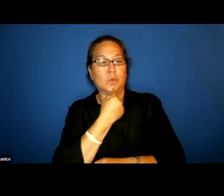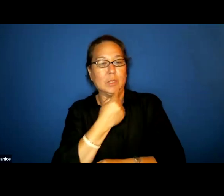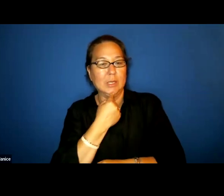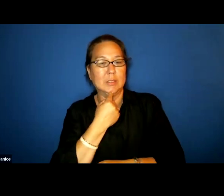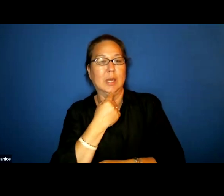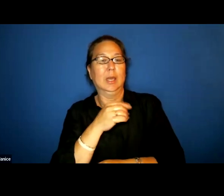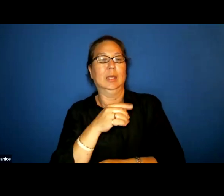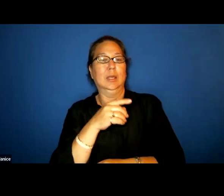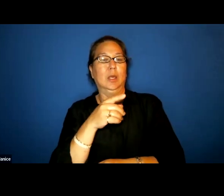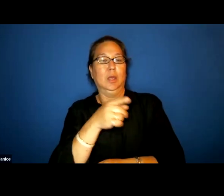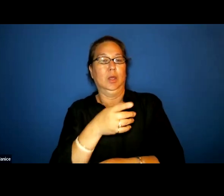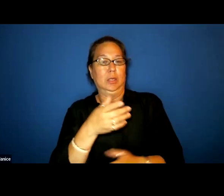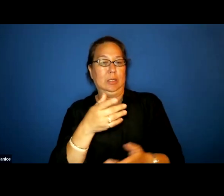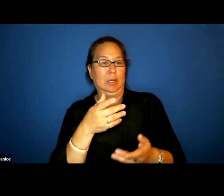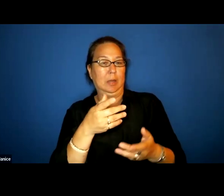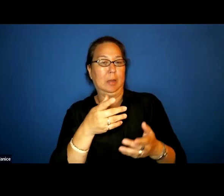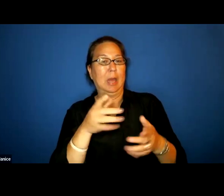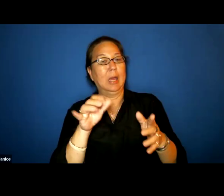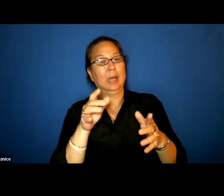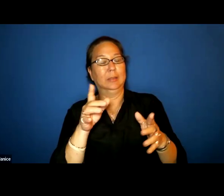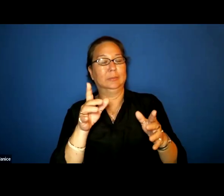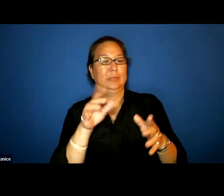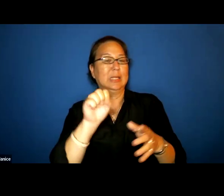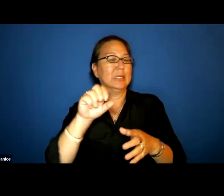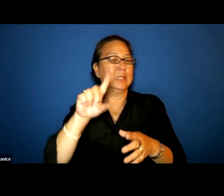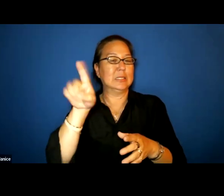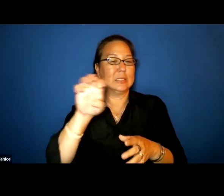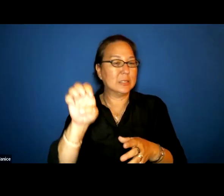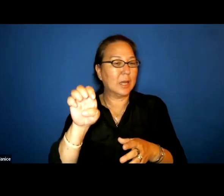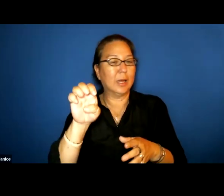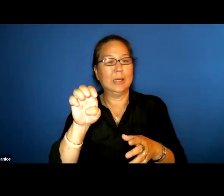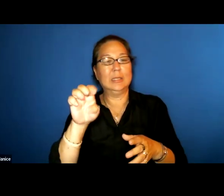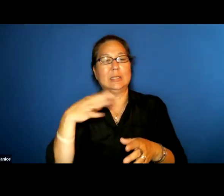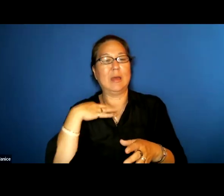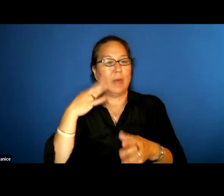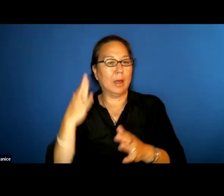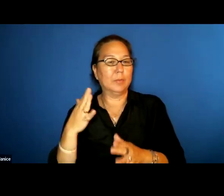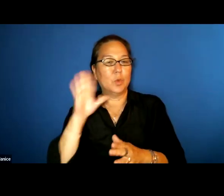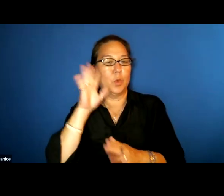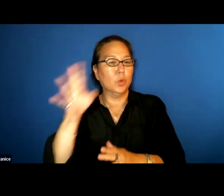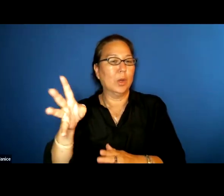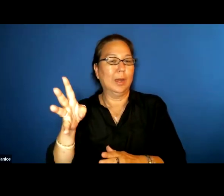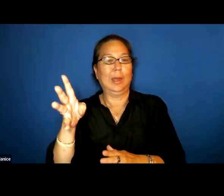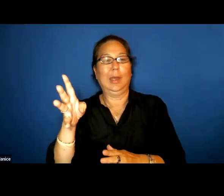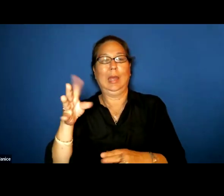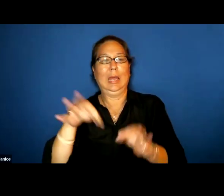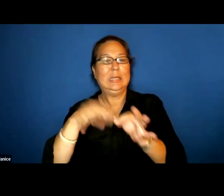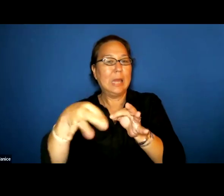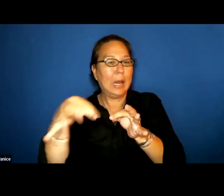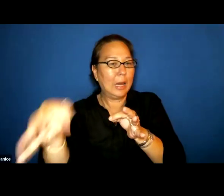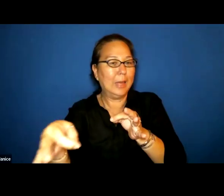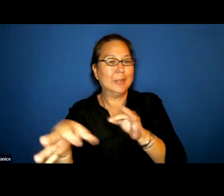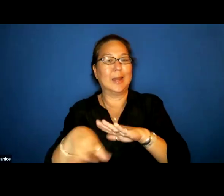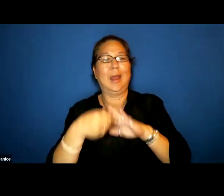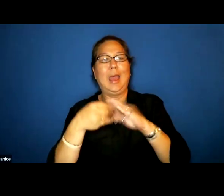add complexity to determining tiers annually. And the conversation you just had with Ms. Garrick about that would actually threaten